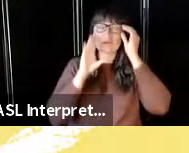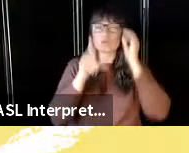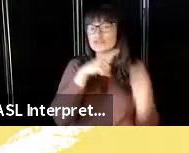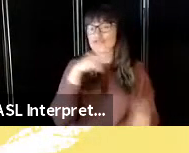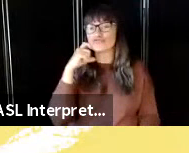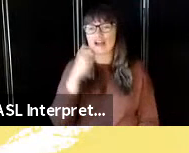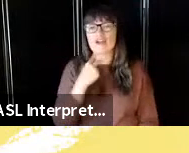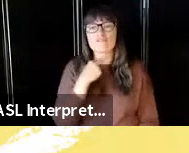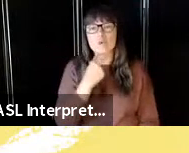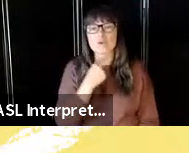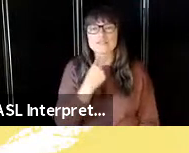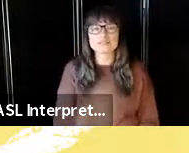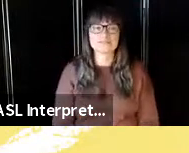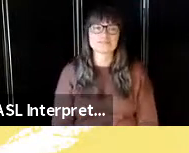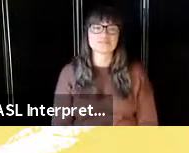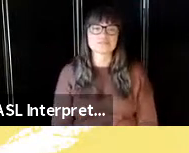out.